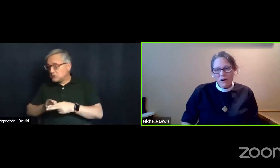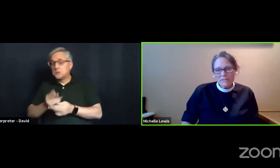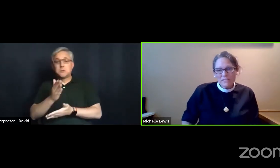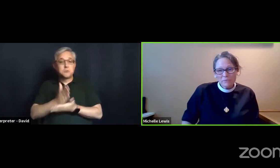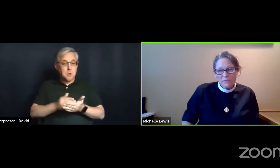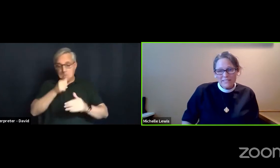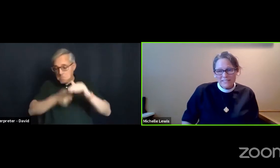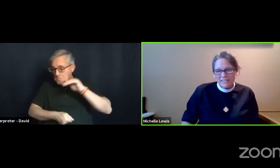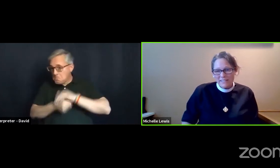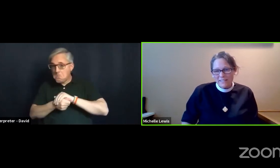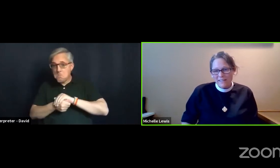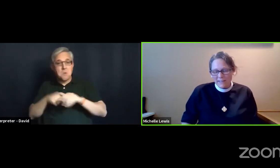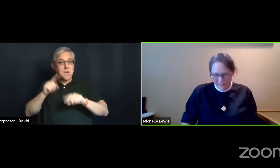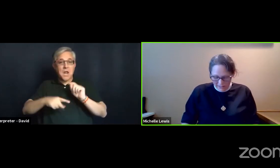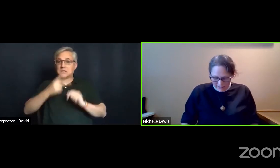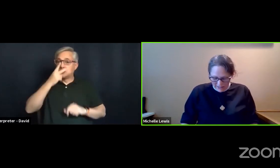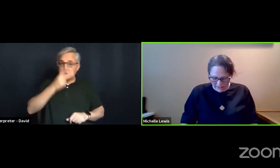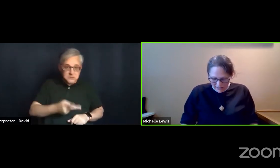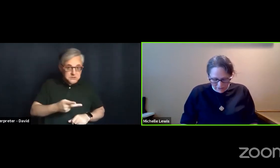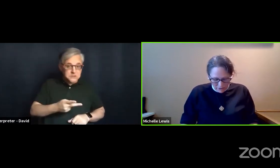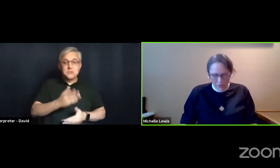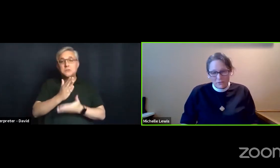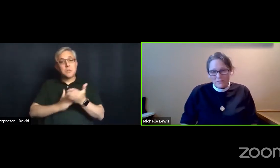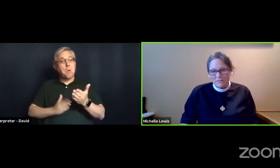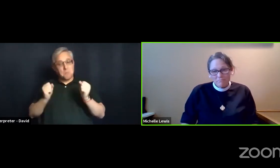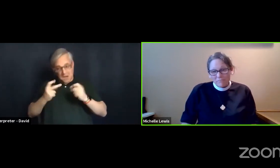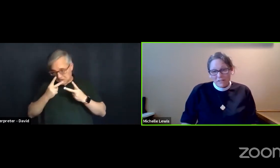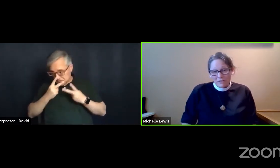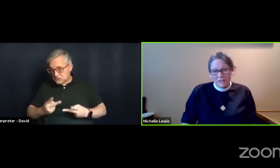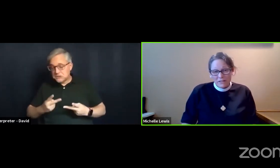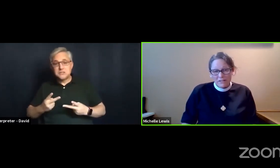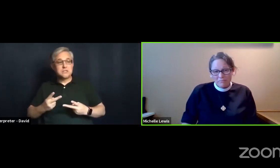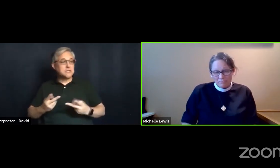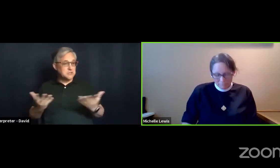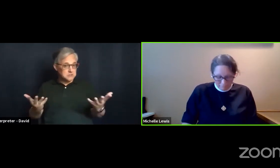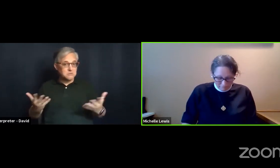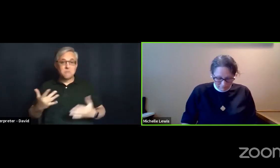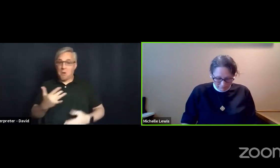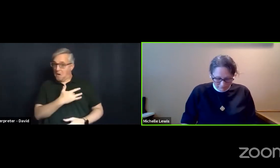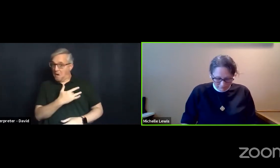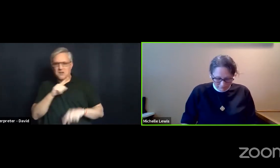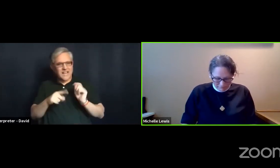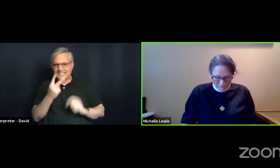There are parts that we see and there are parts that are hidden.